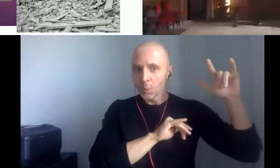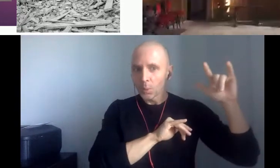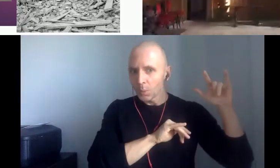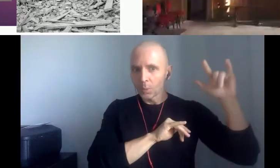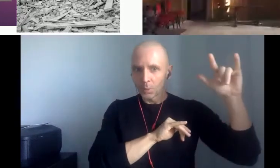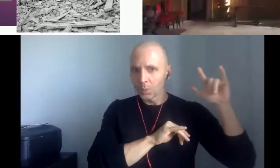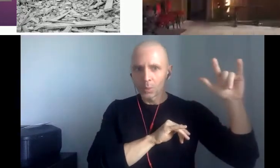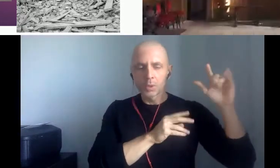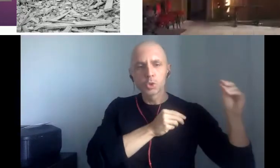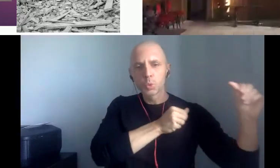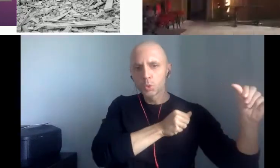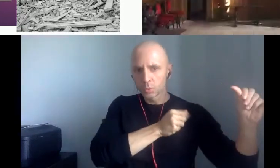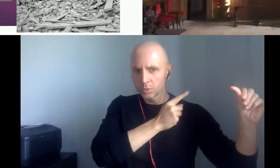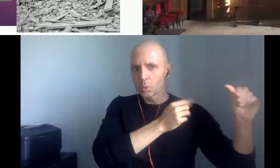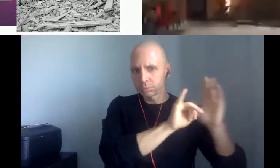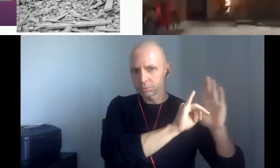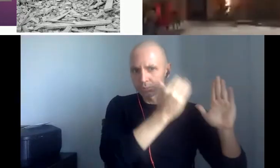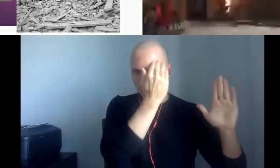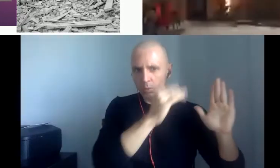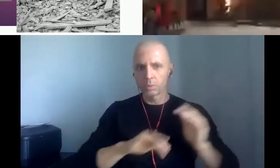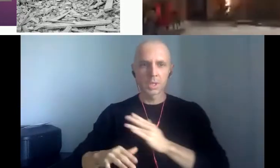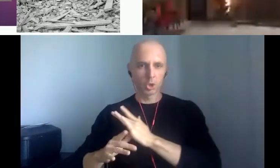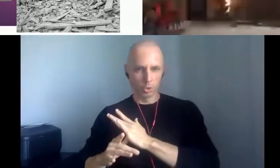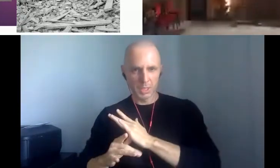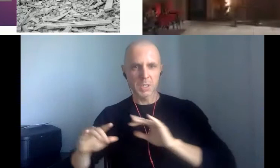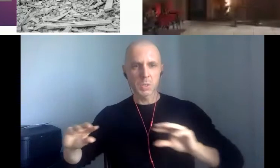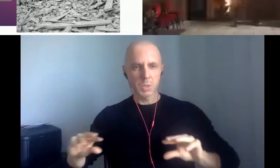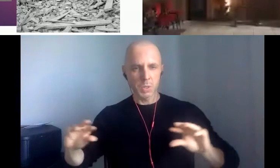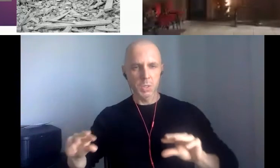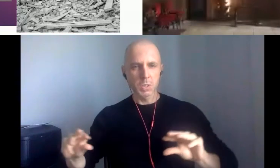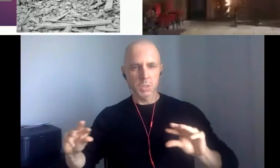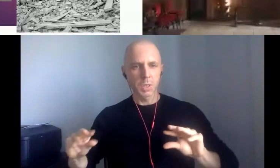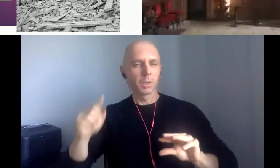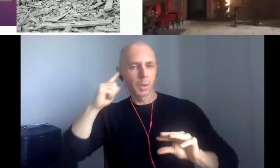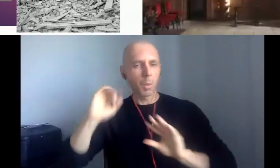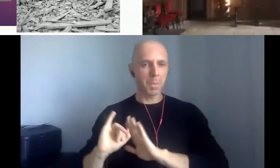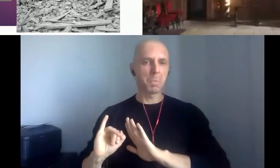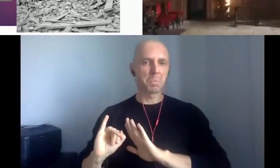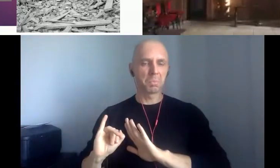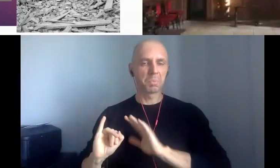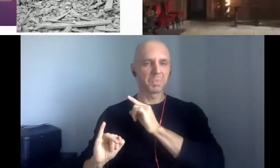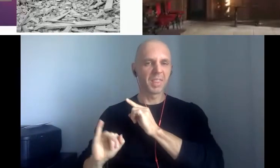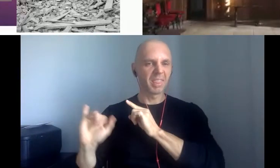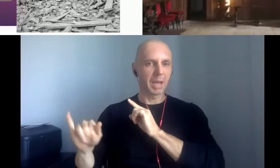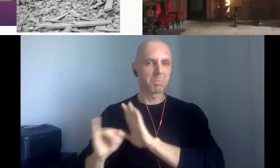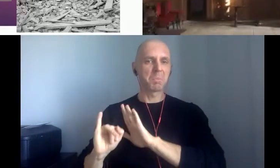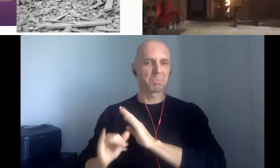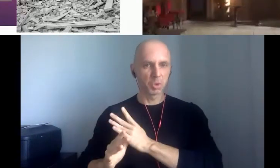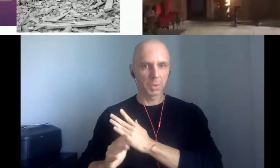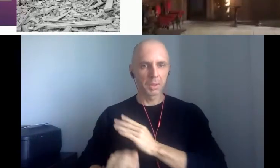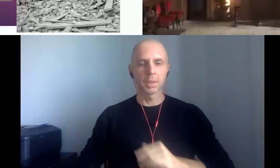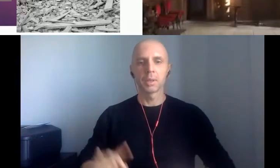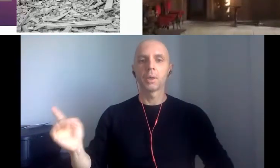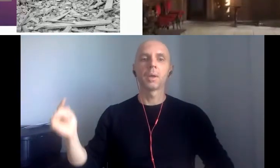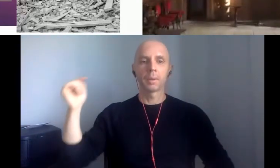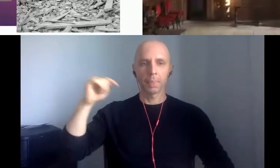was, of course, the threat of invasion here as well. We're really close to the coast, and it would be very, very easy to land on the quite smooth and